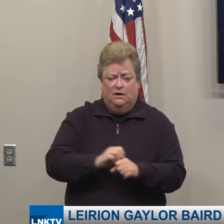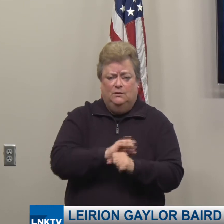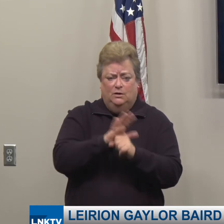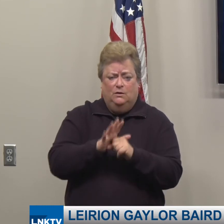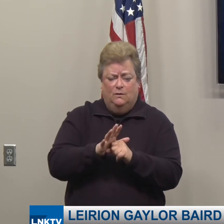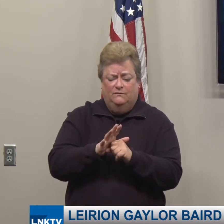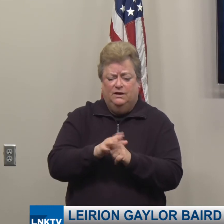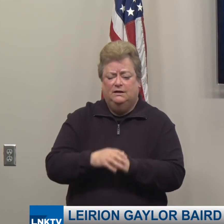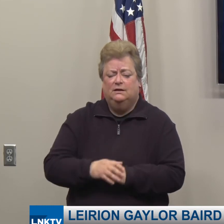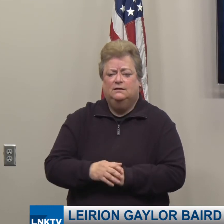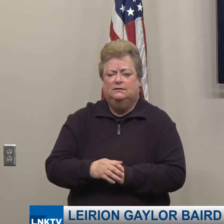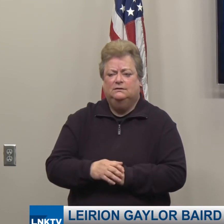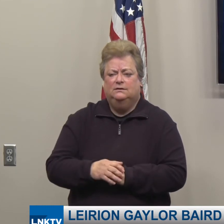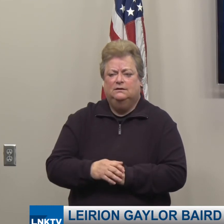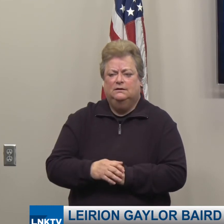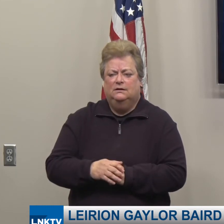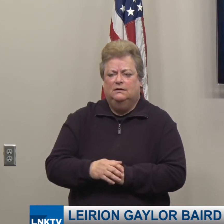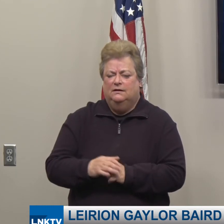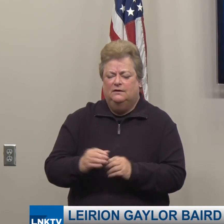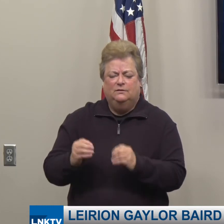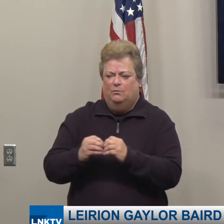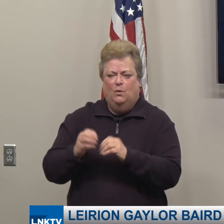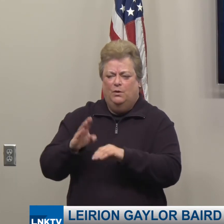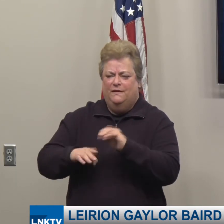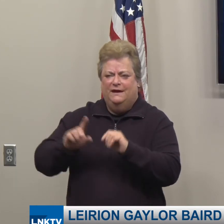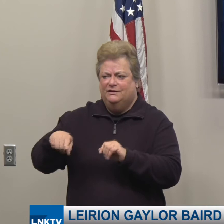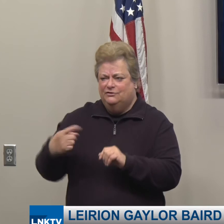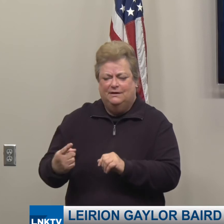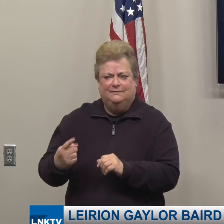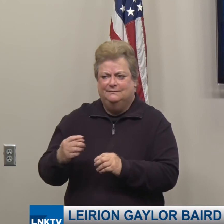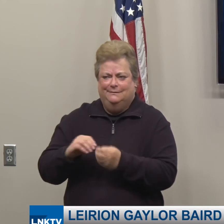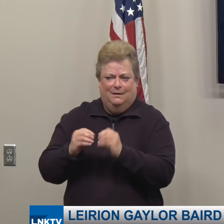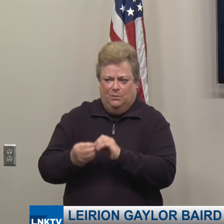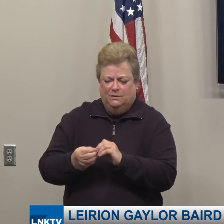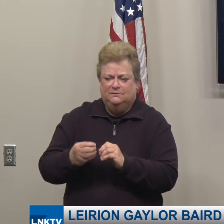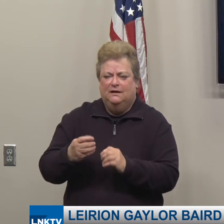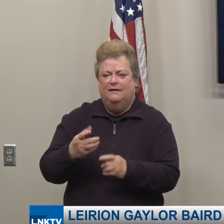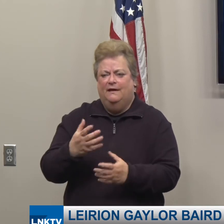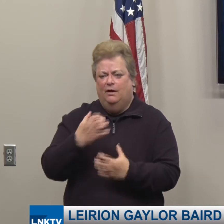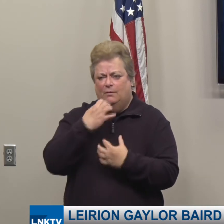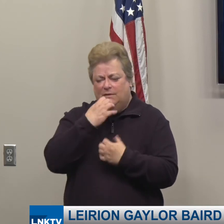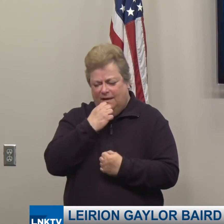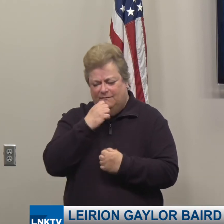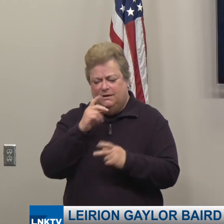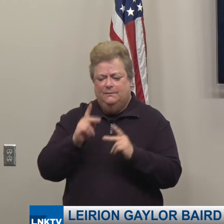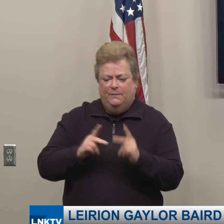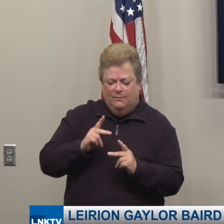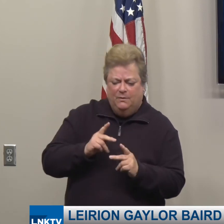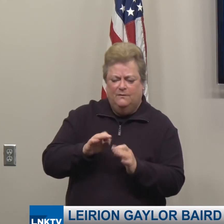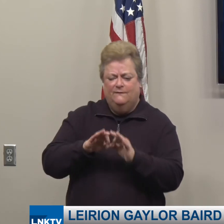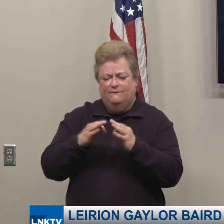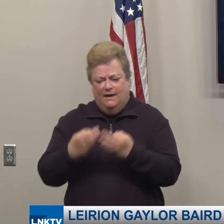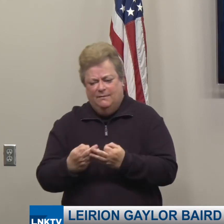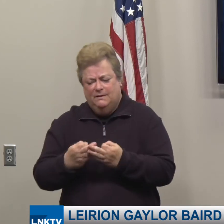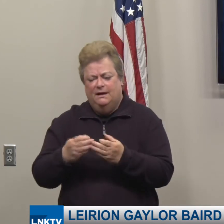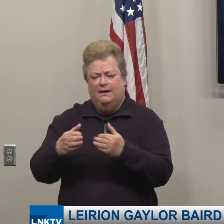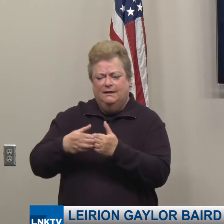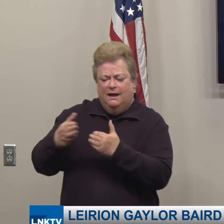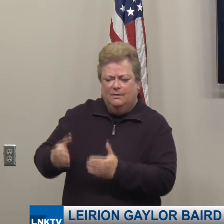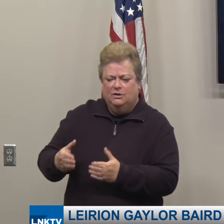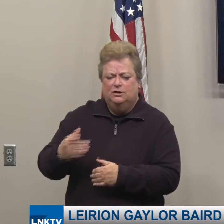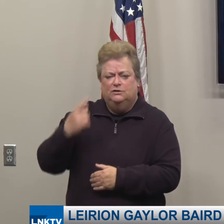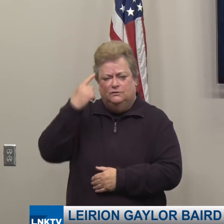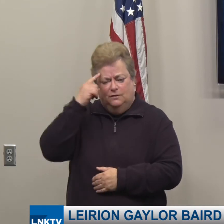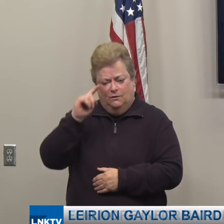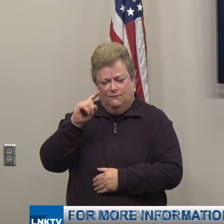And again, these are much more than numbers. They are beloved family members and coworkers, friends, and neighbors. On behalf of the city of